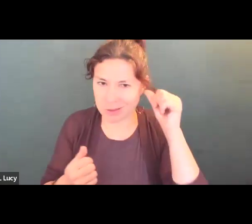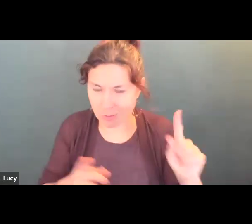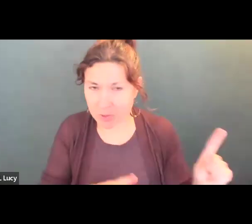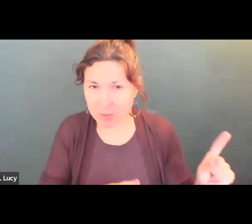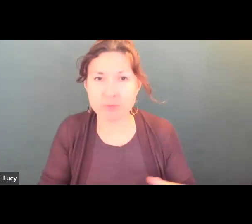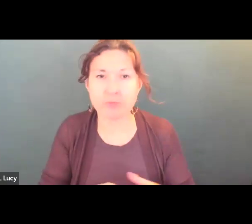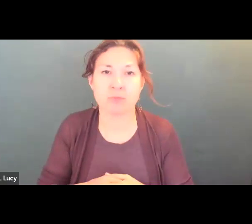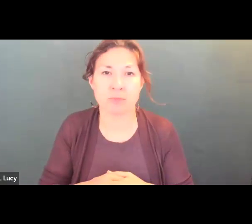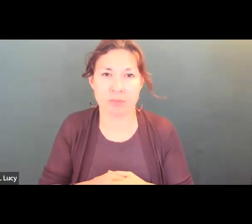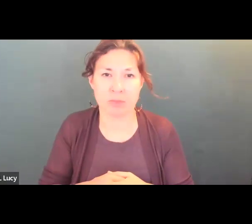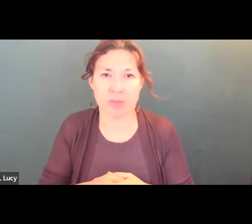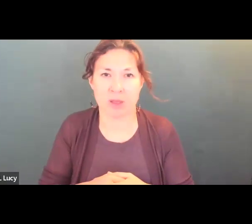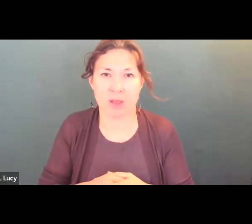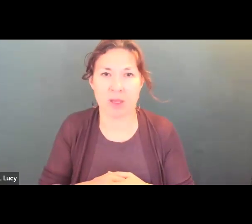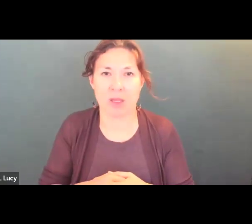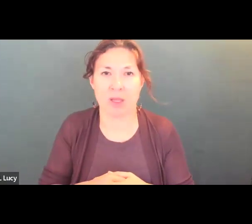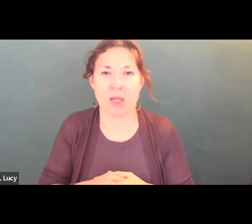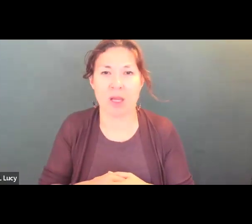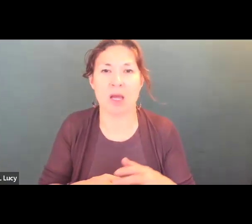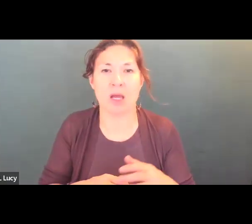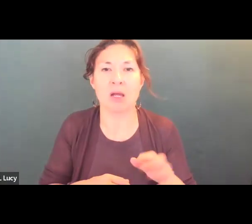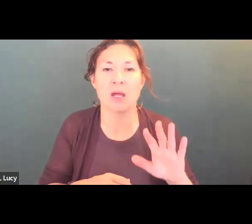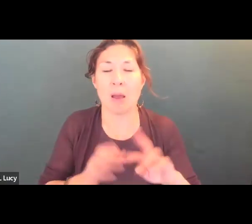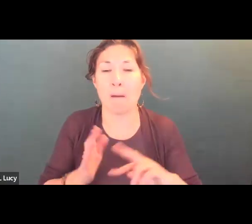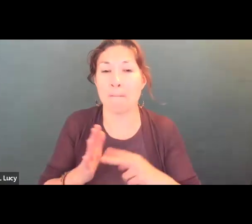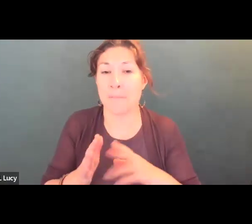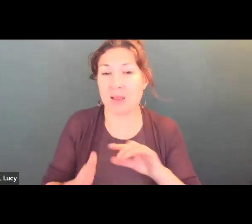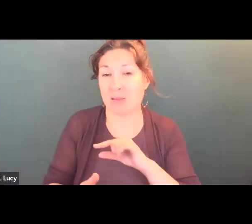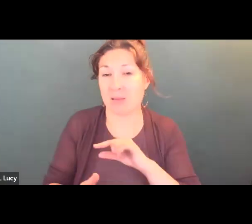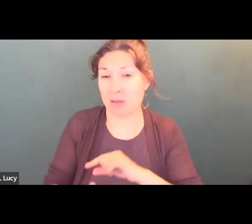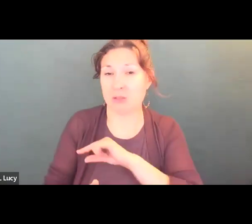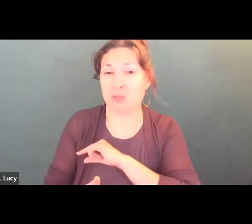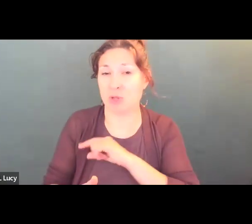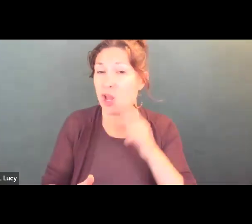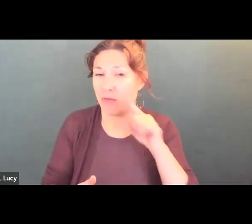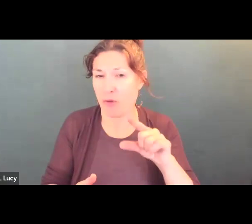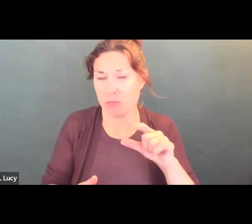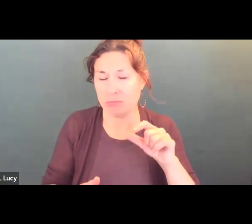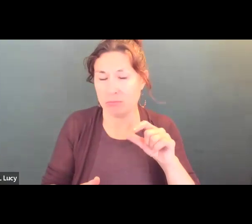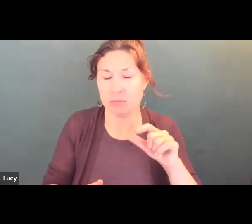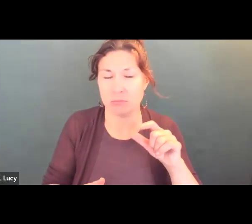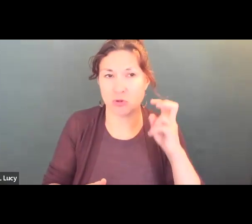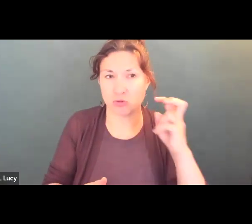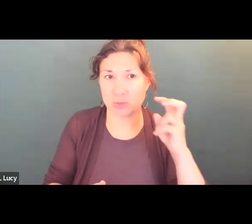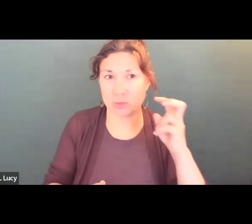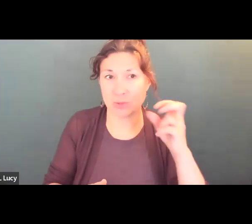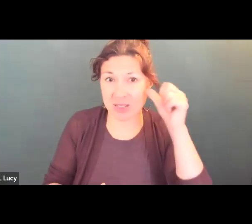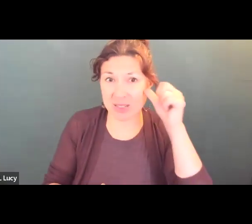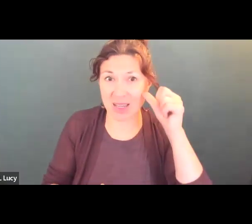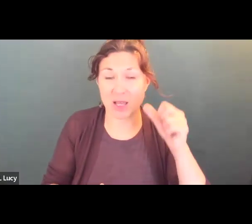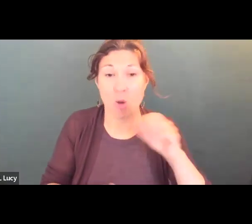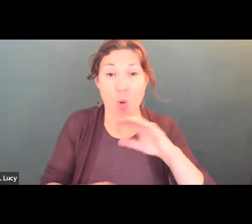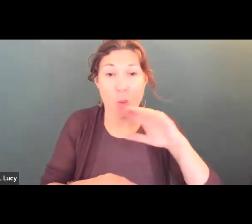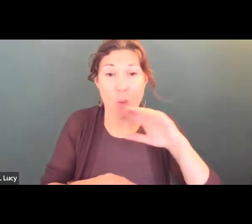transportation eligibility. So that was changed yesterday by the family. It came through overnight into our routing